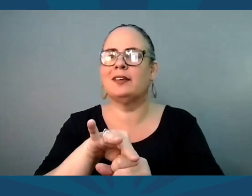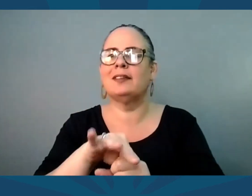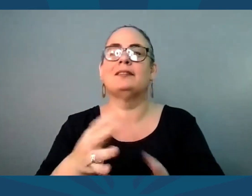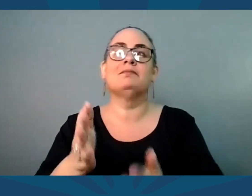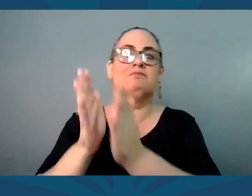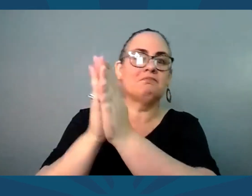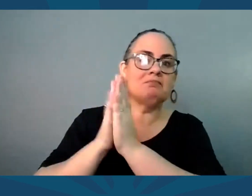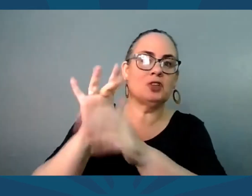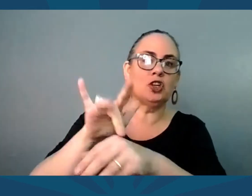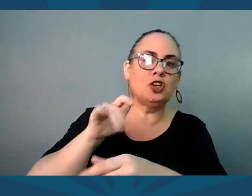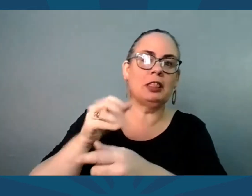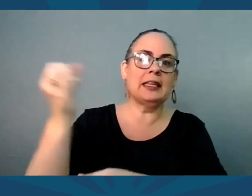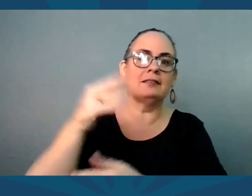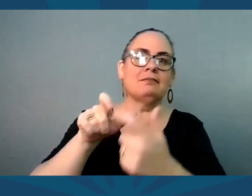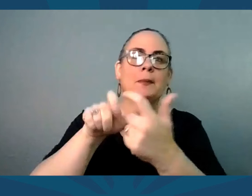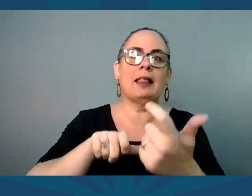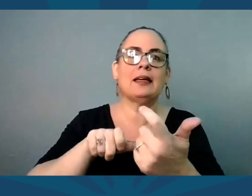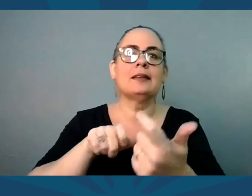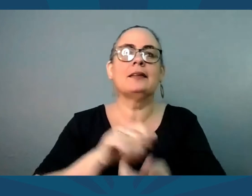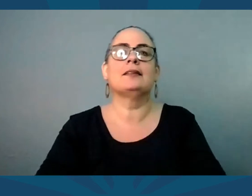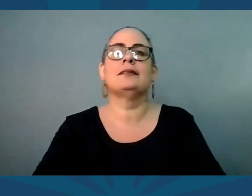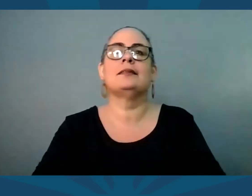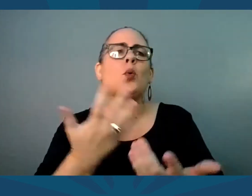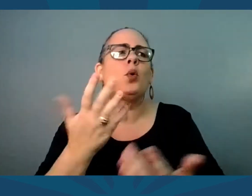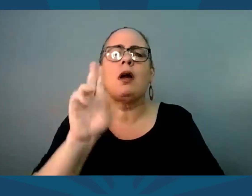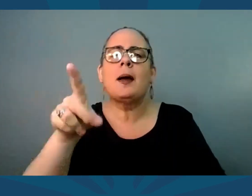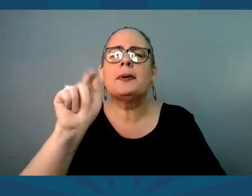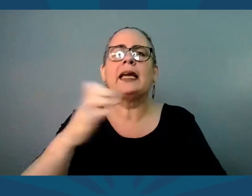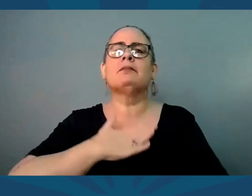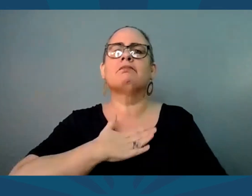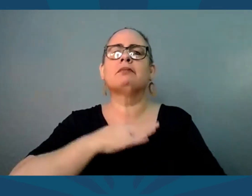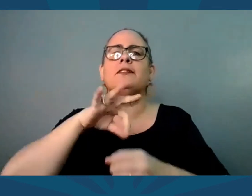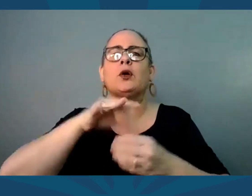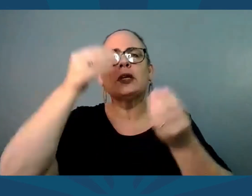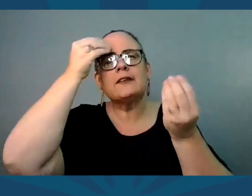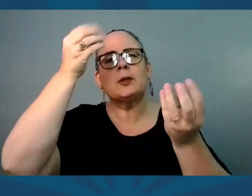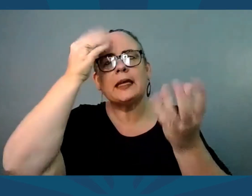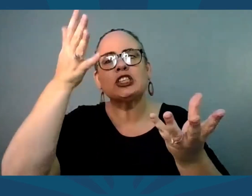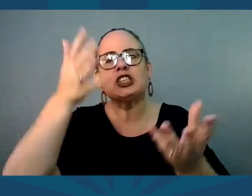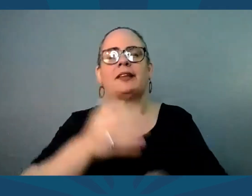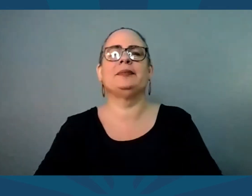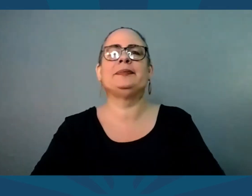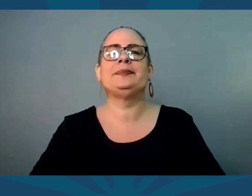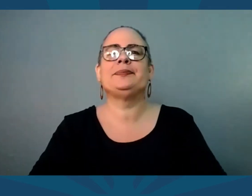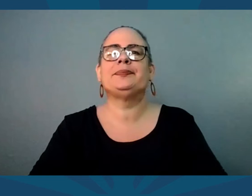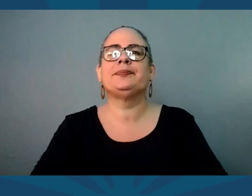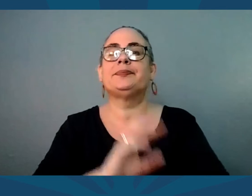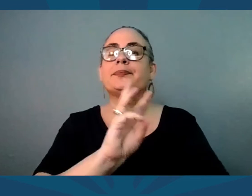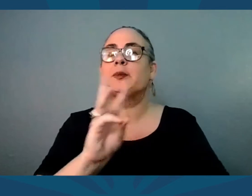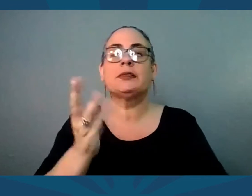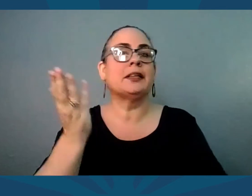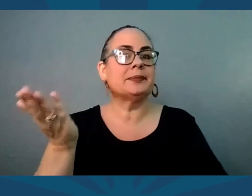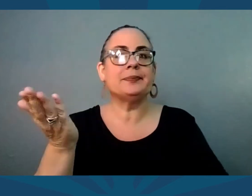Used to register to vote, request an early ballot, or update your voter information.